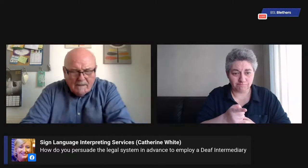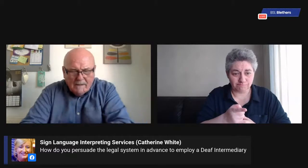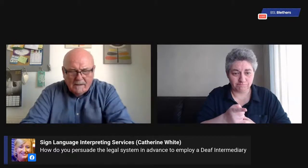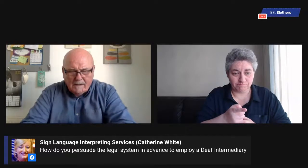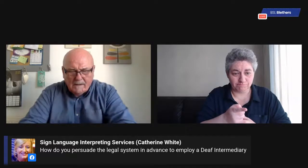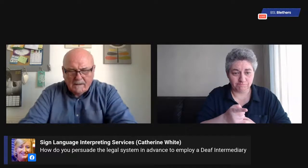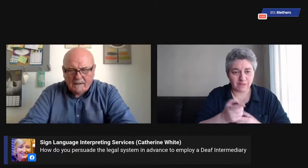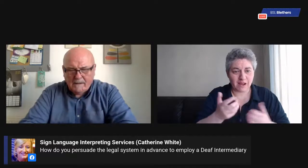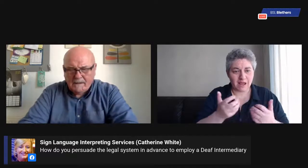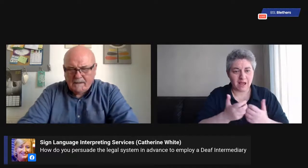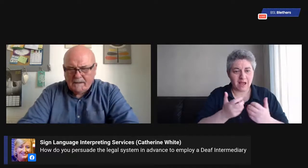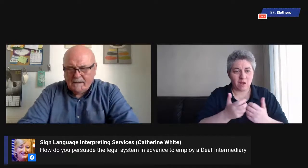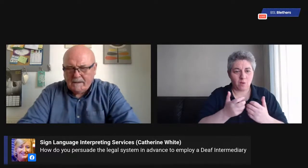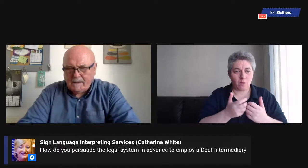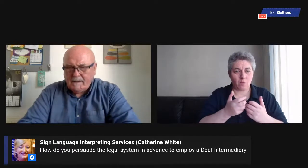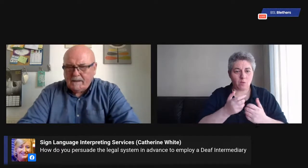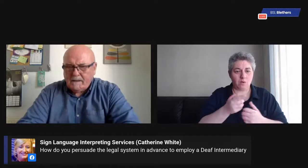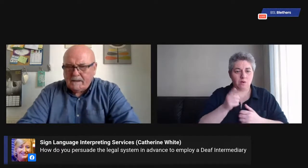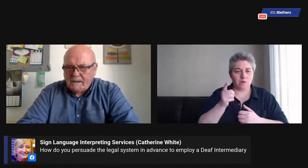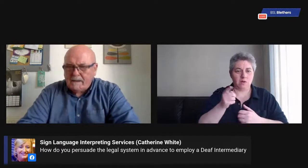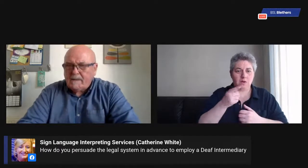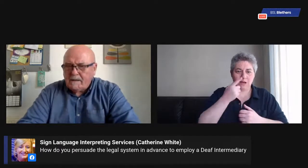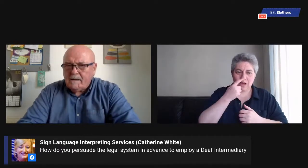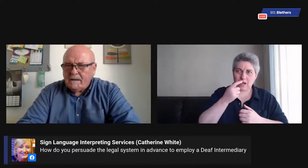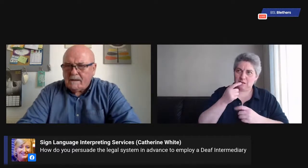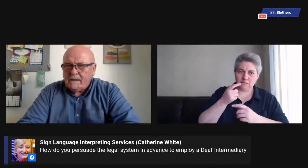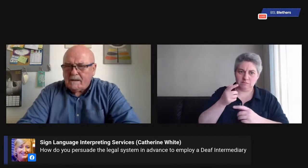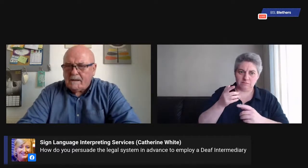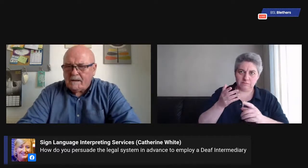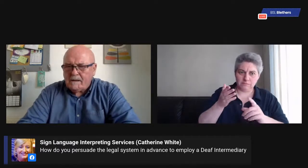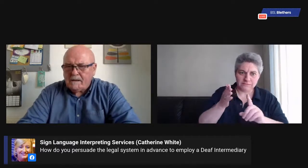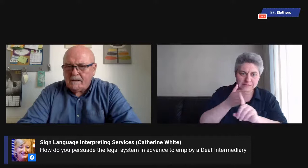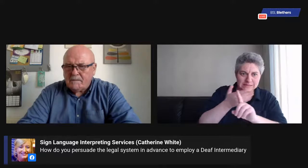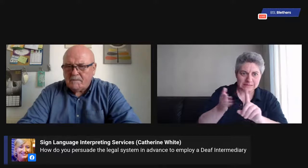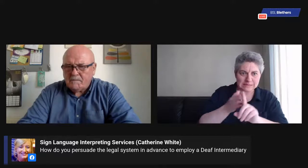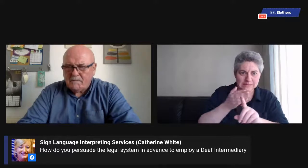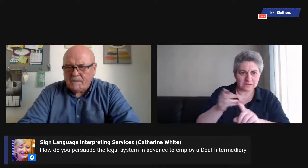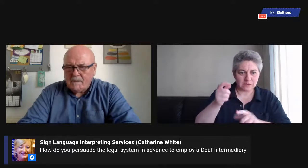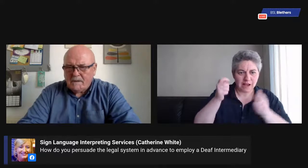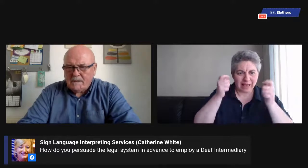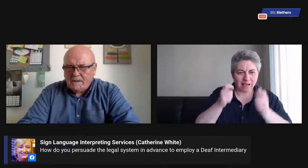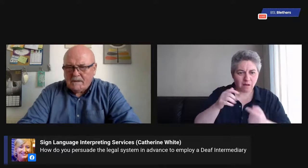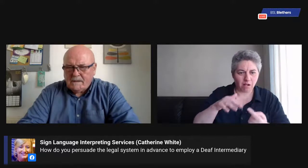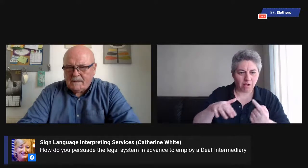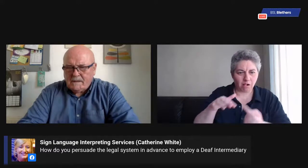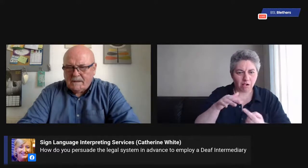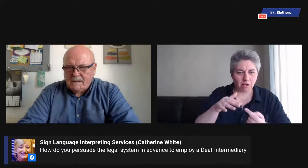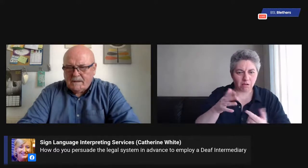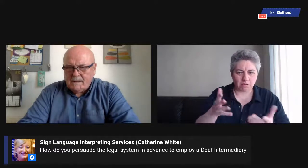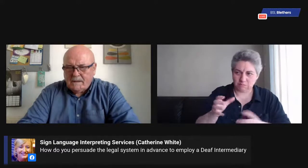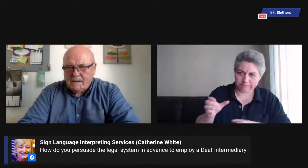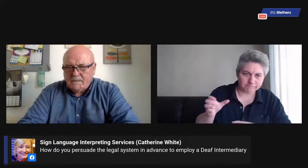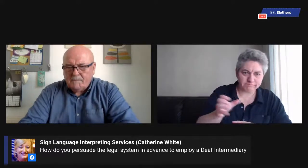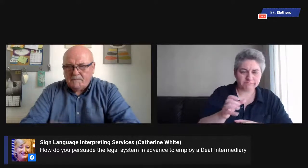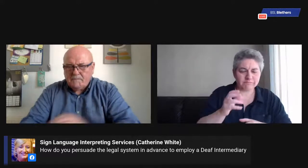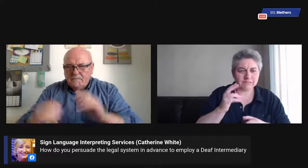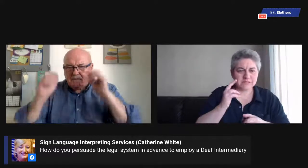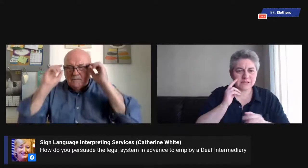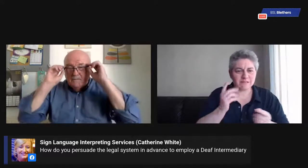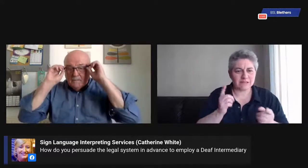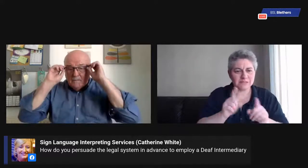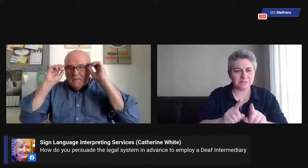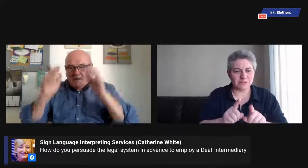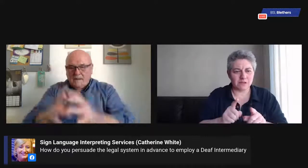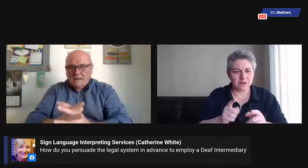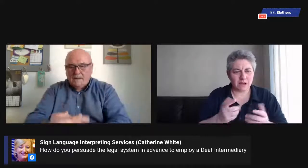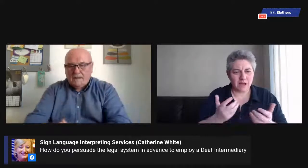So, you can read the question. How do you persuade the legal system to employ a deaf